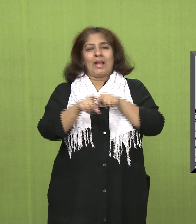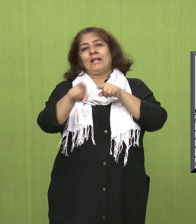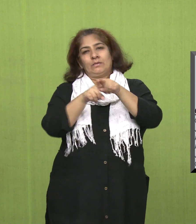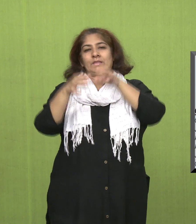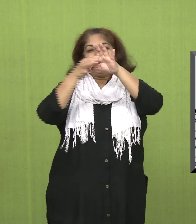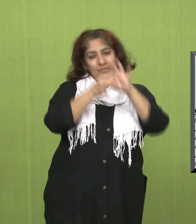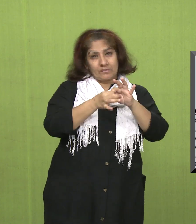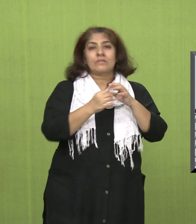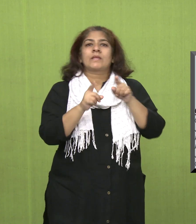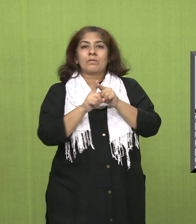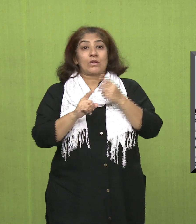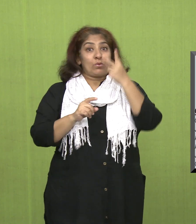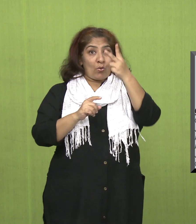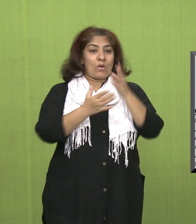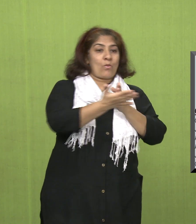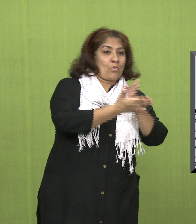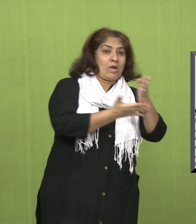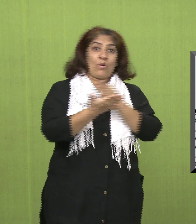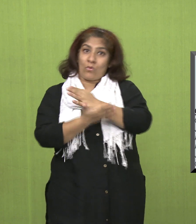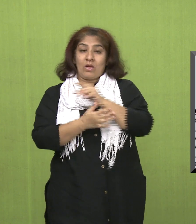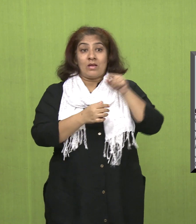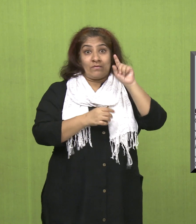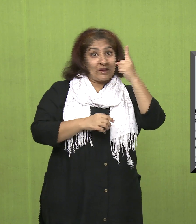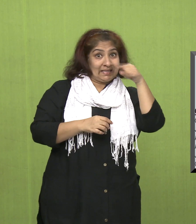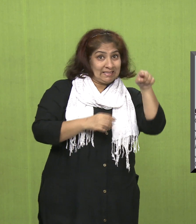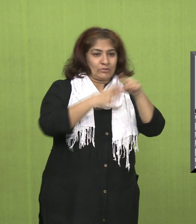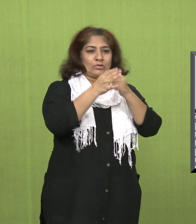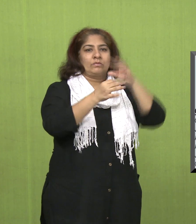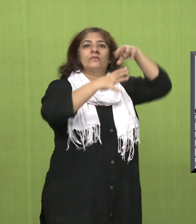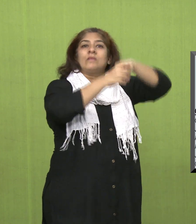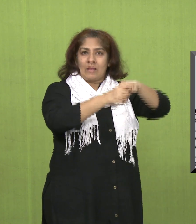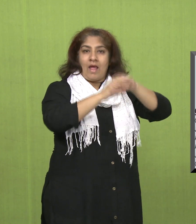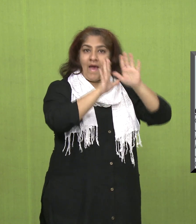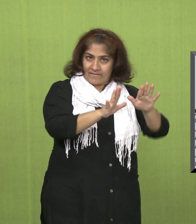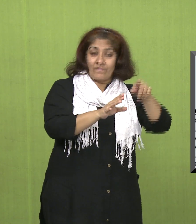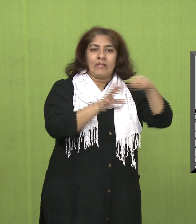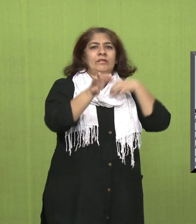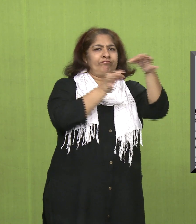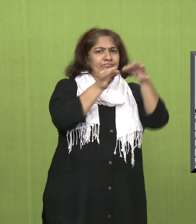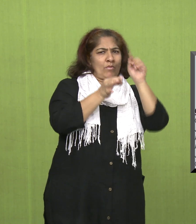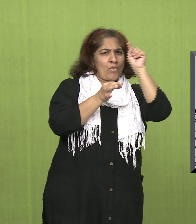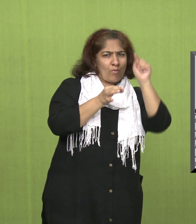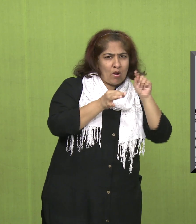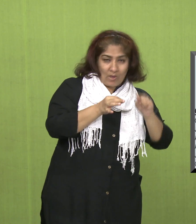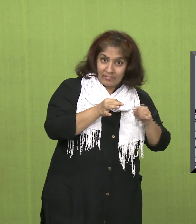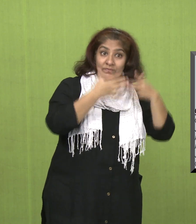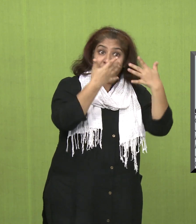place. There are also two ways, on-the-job methods, and the second